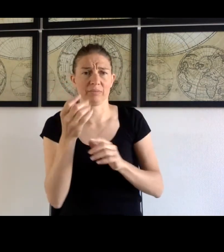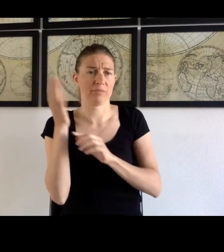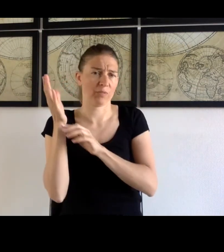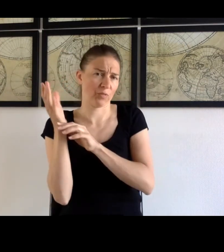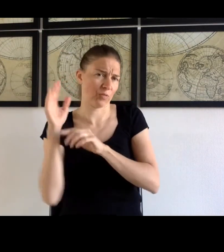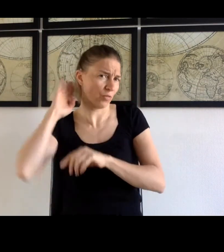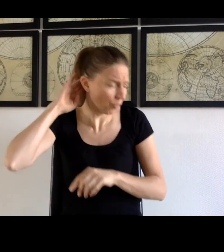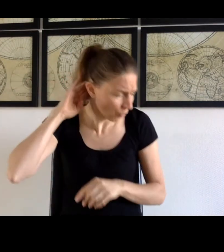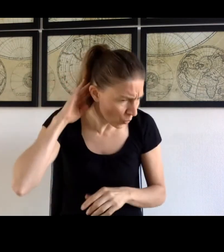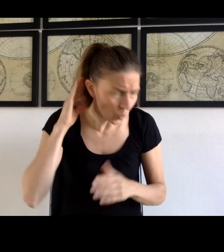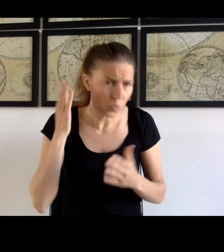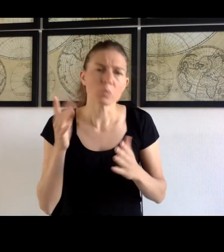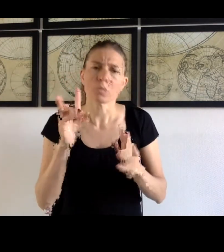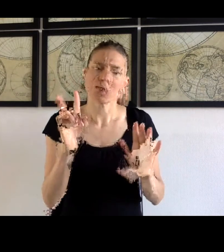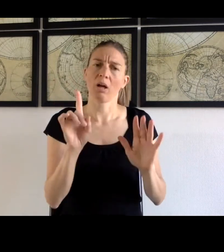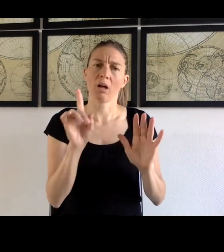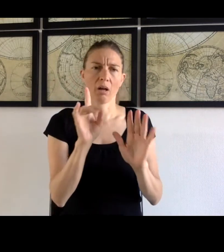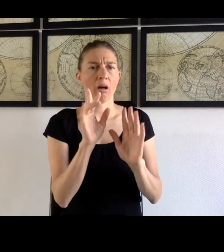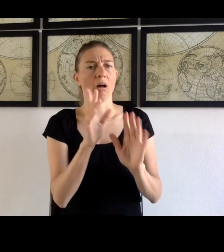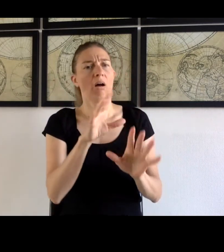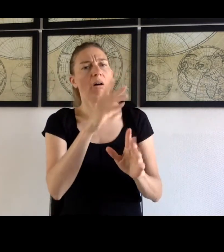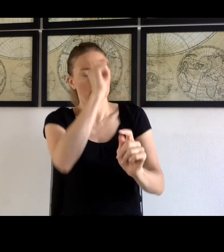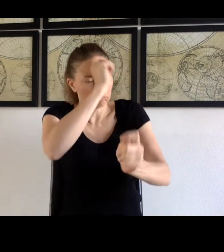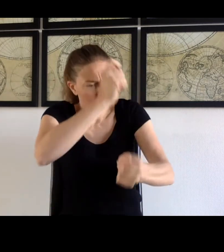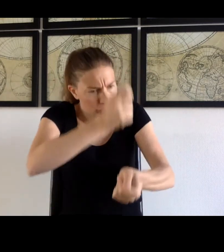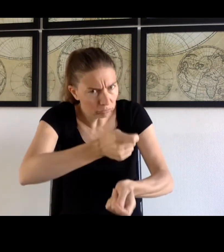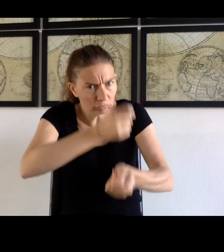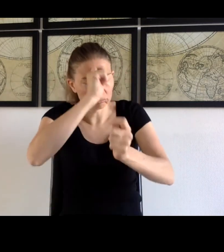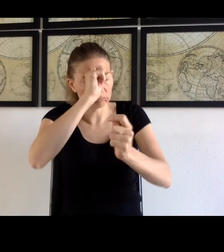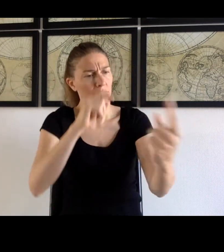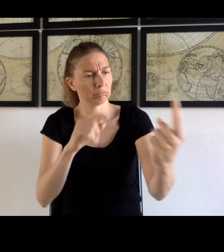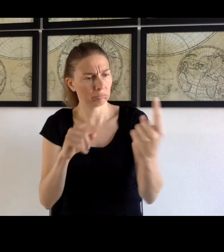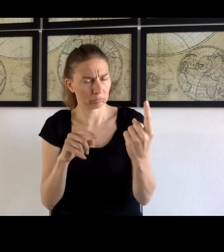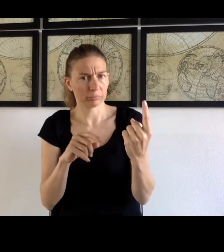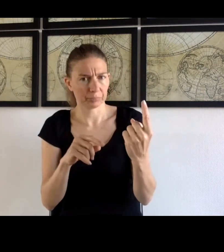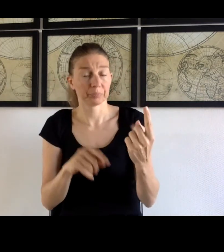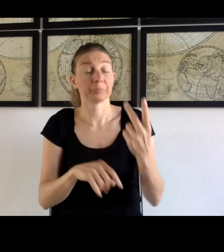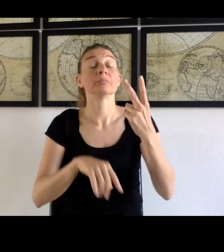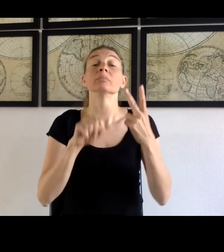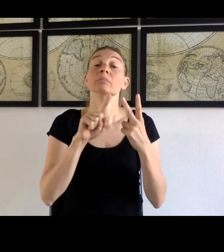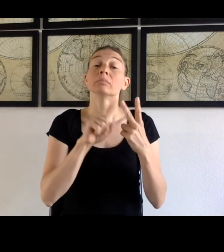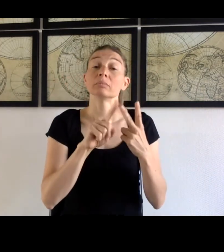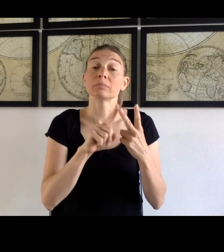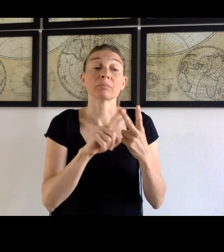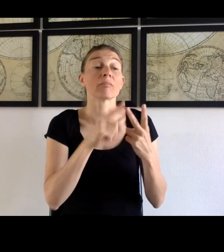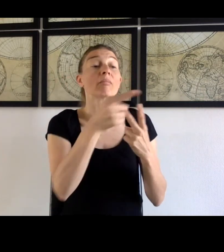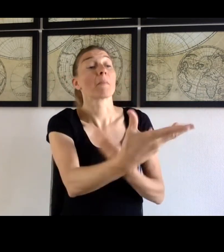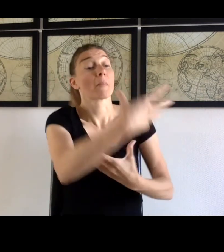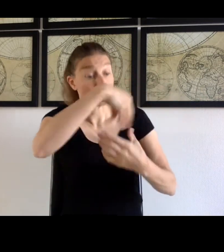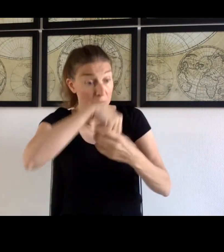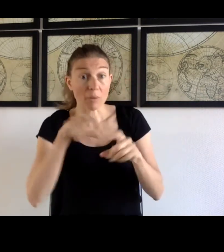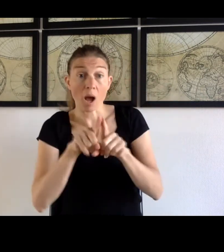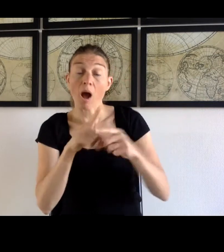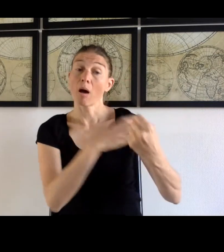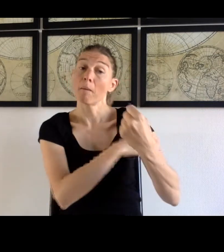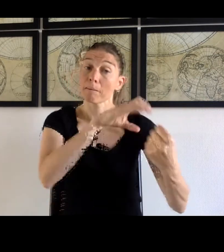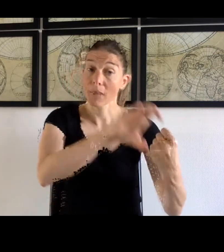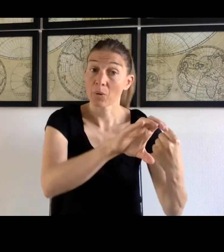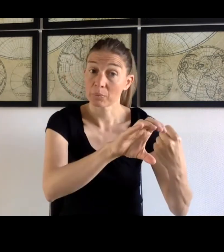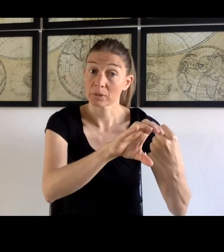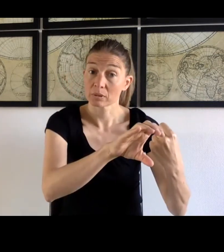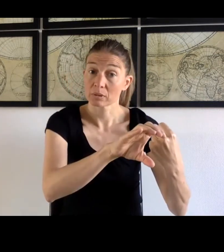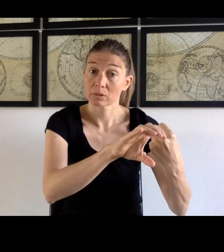or integrity. A second big aspect is participation and empowerment. That means that the participation in the